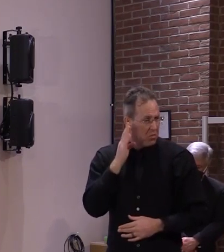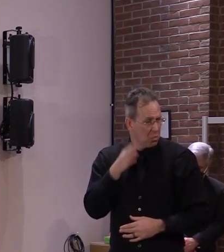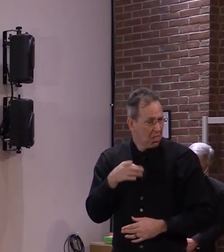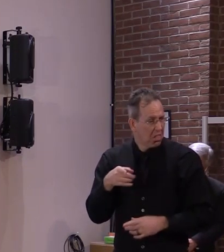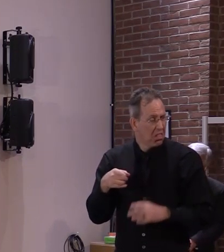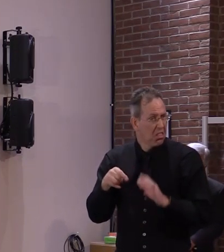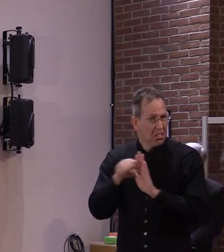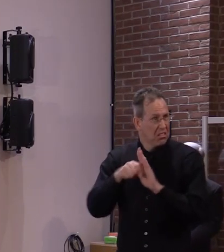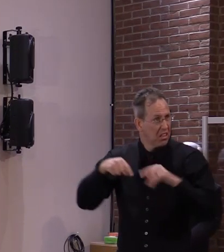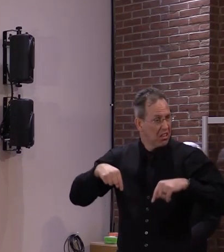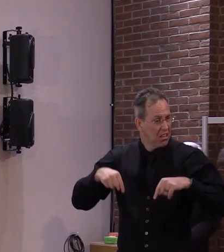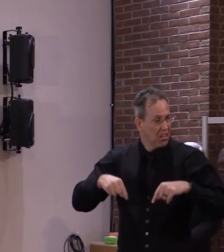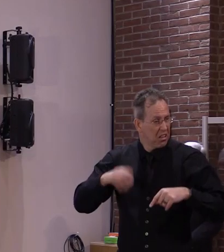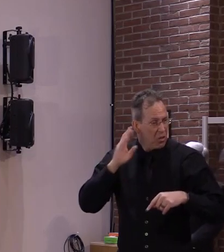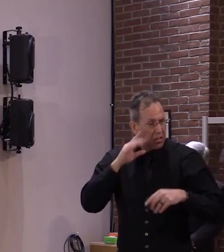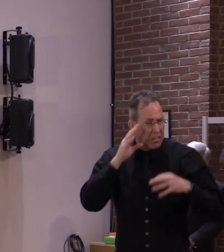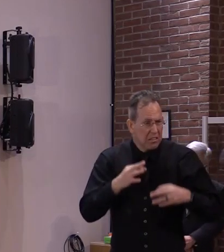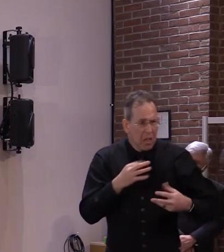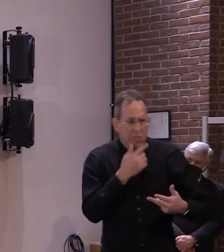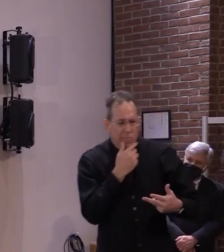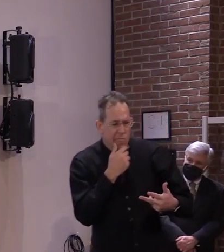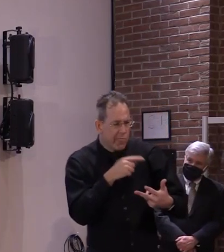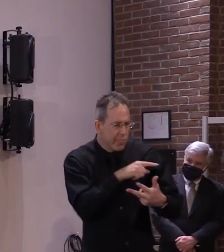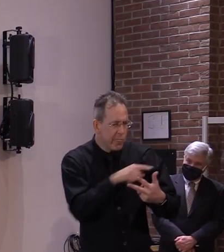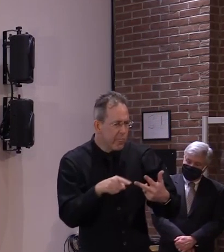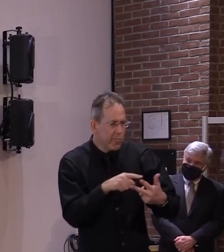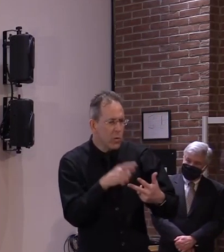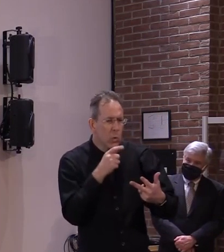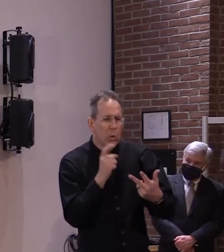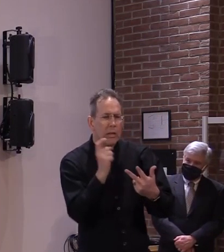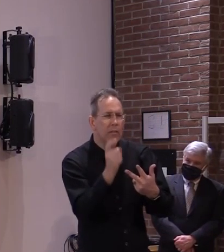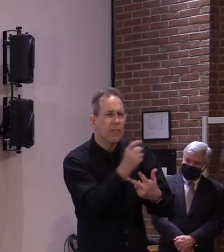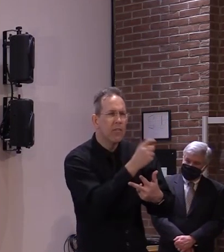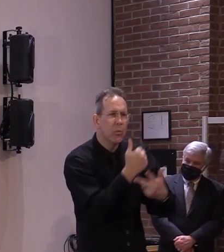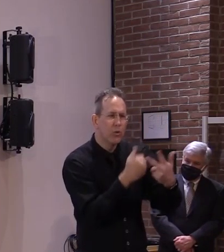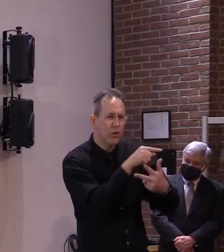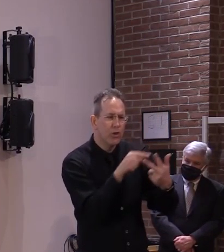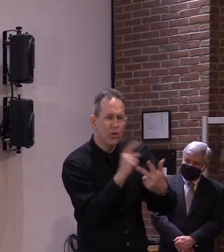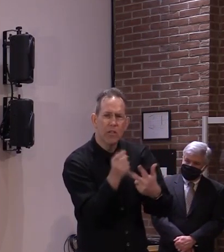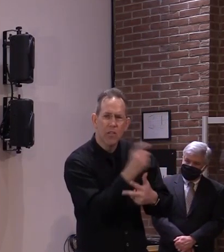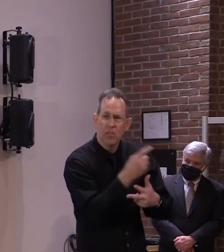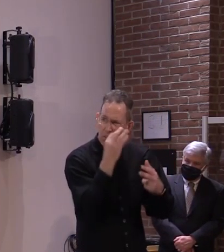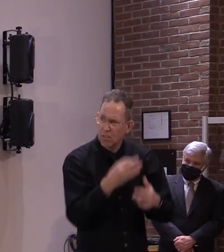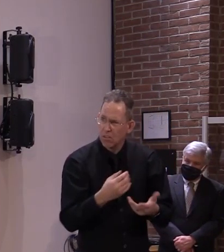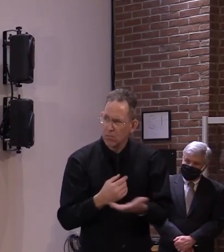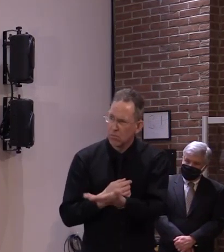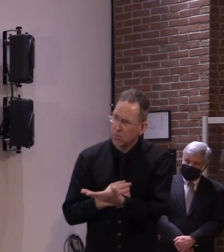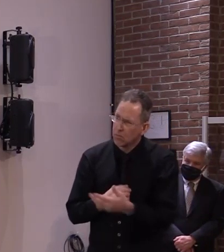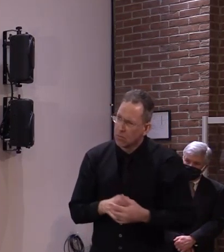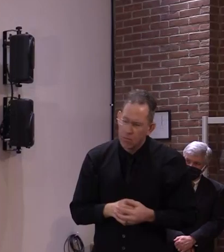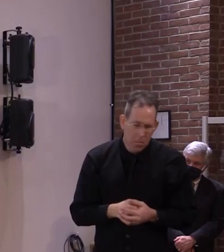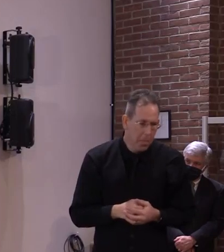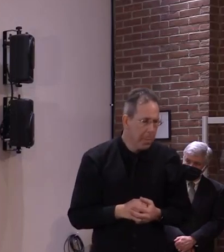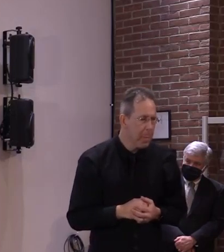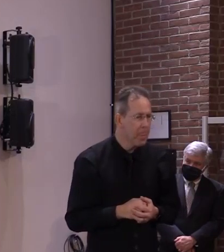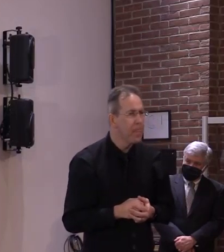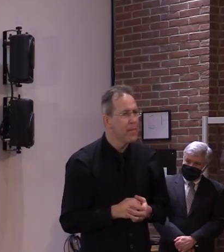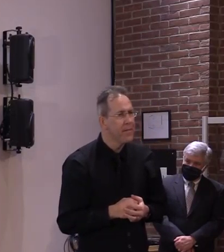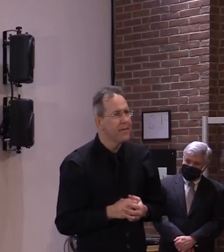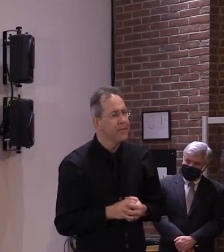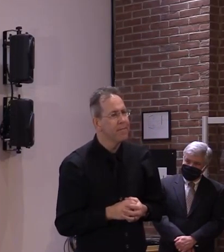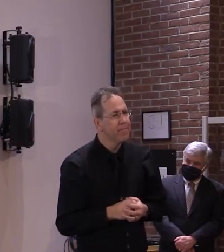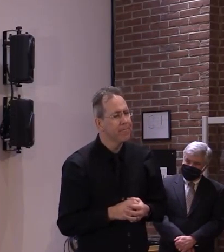different groups, just sort of some of the logistics around that potential vaccine. Yeah, Liam, we're working out those details as we speak. We've been talking